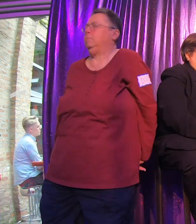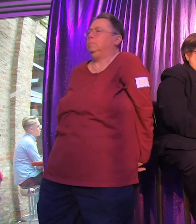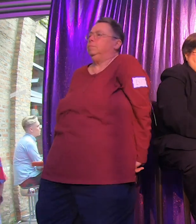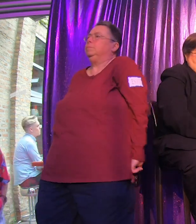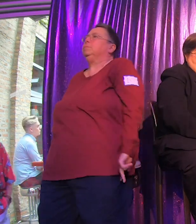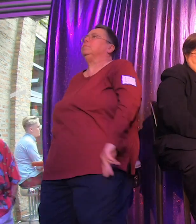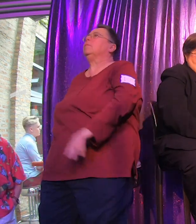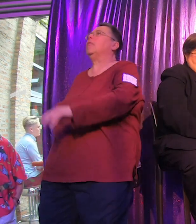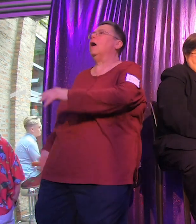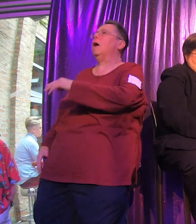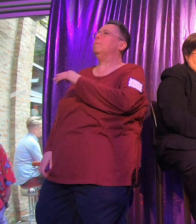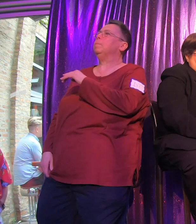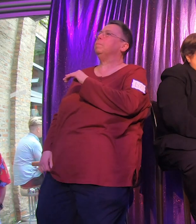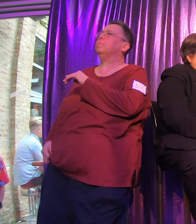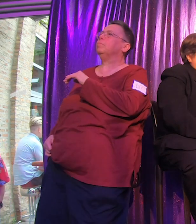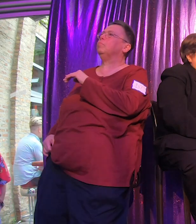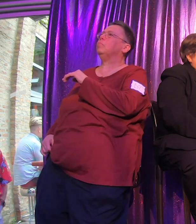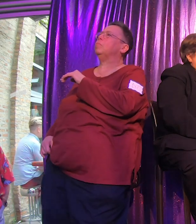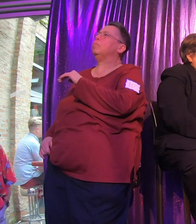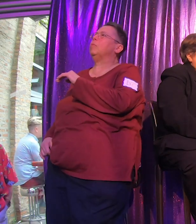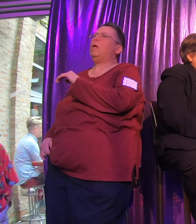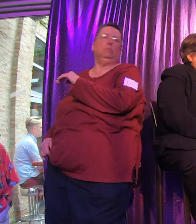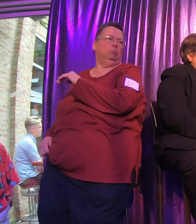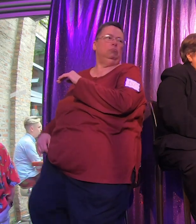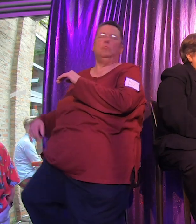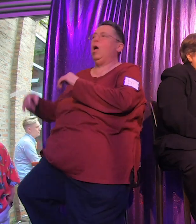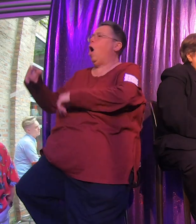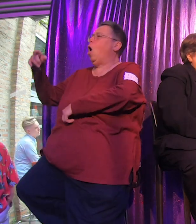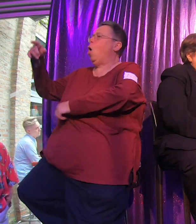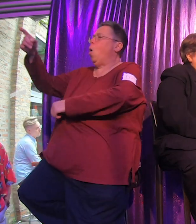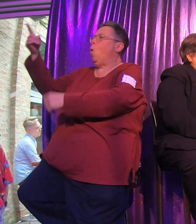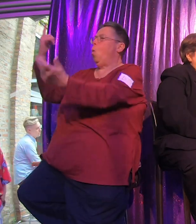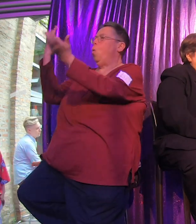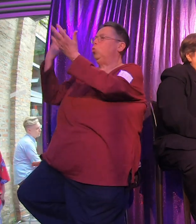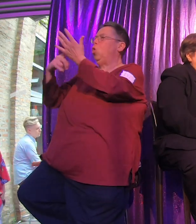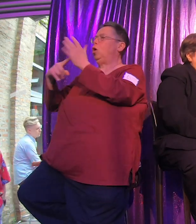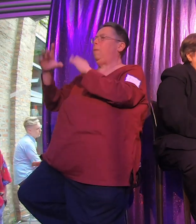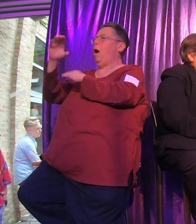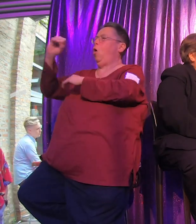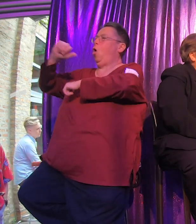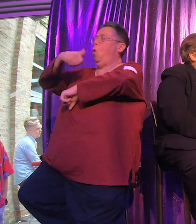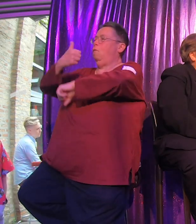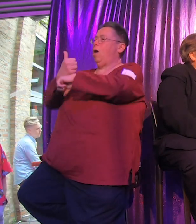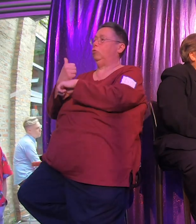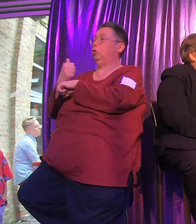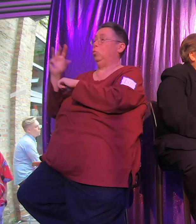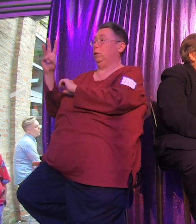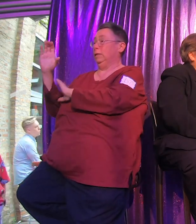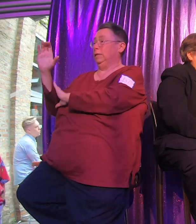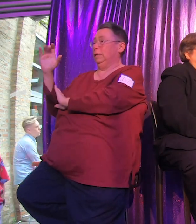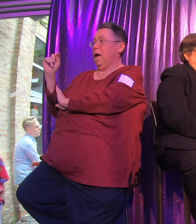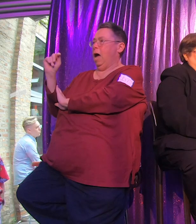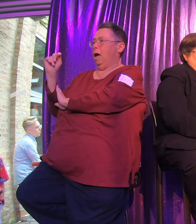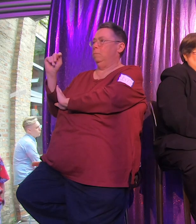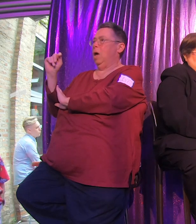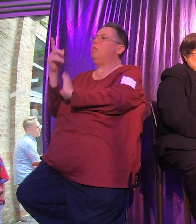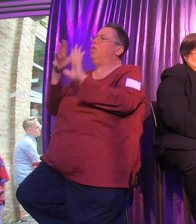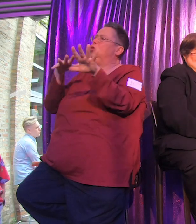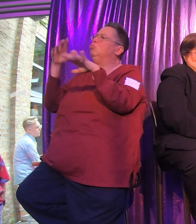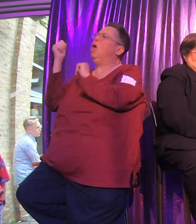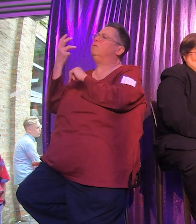We talk about you co-founding Windy City Times. You left a couple years